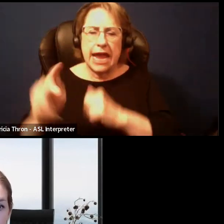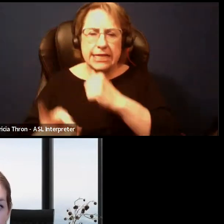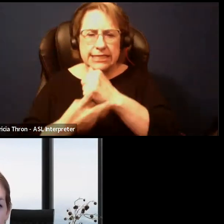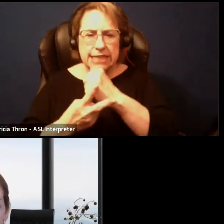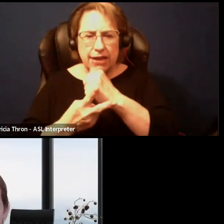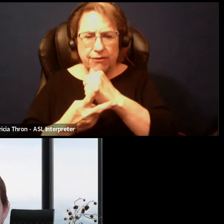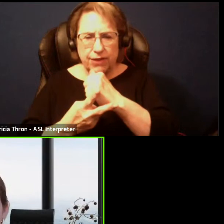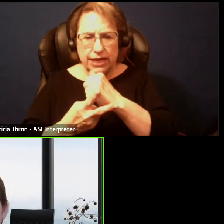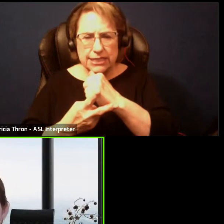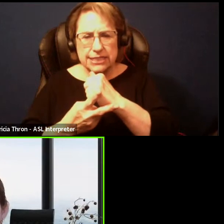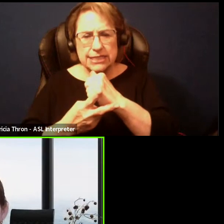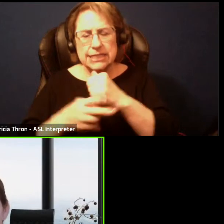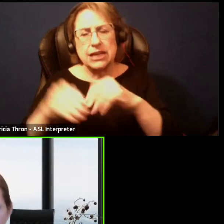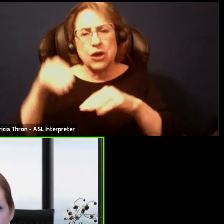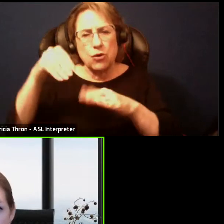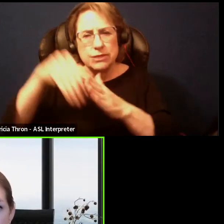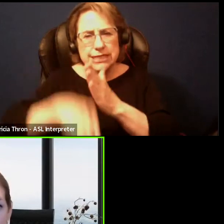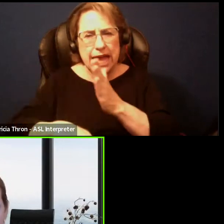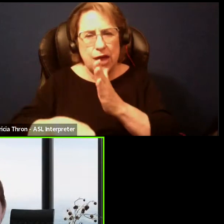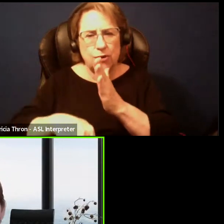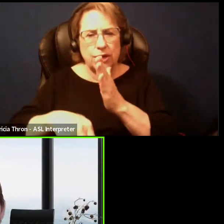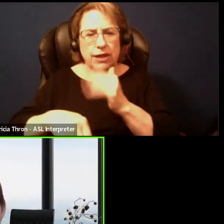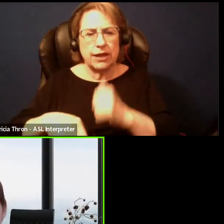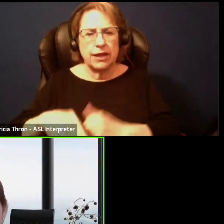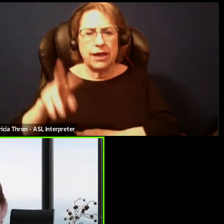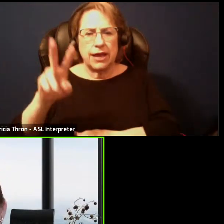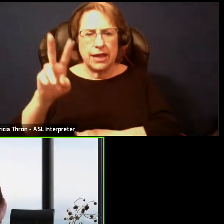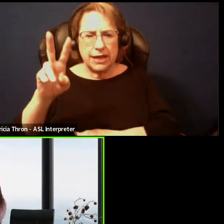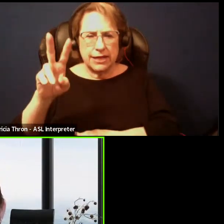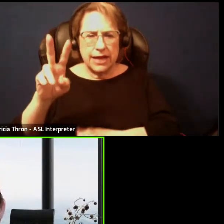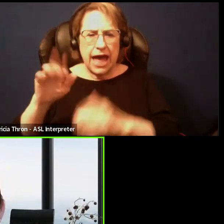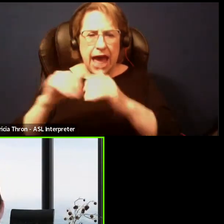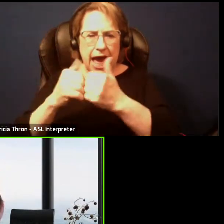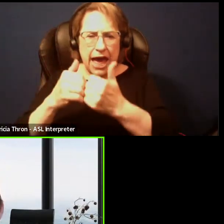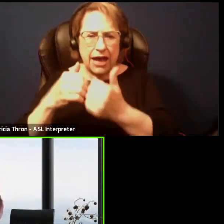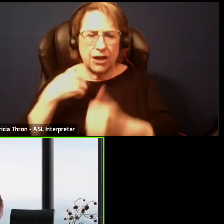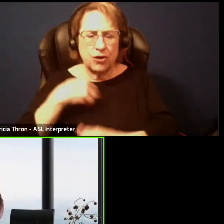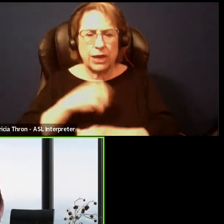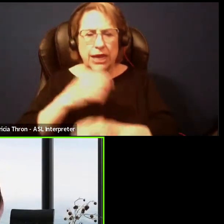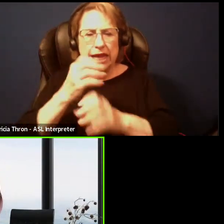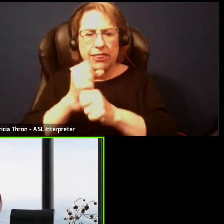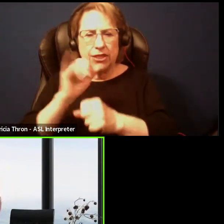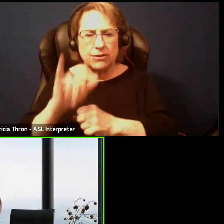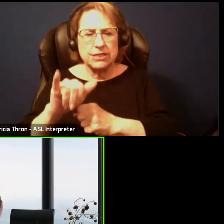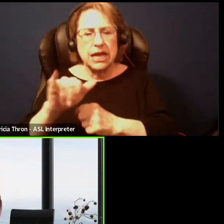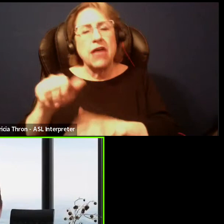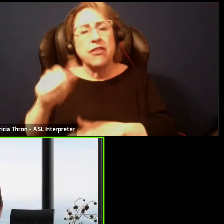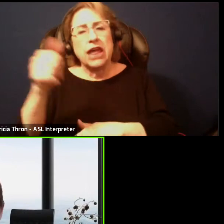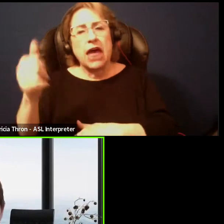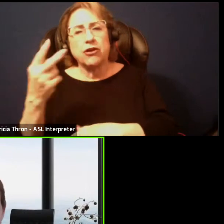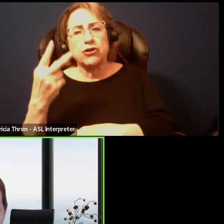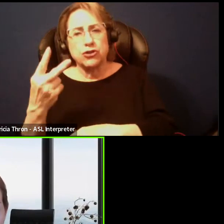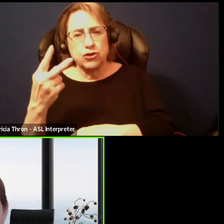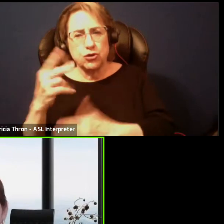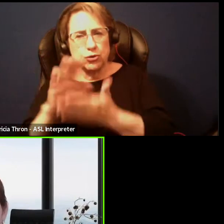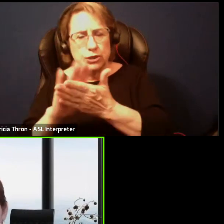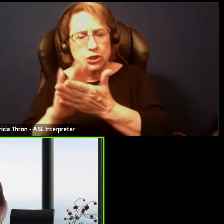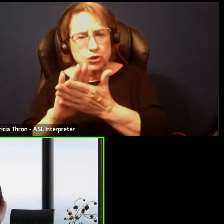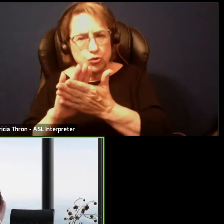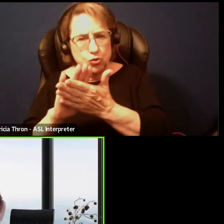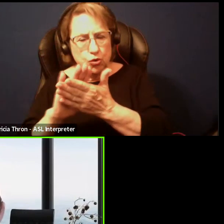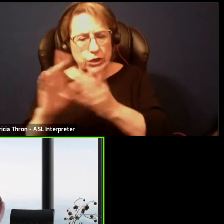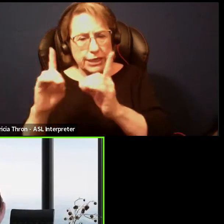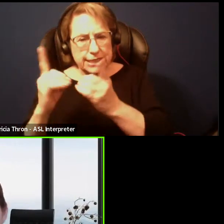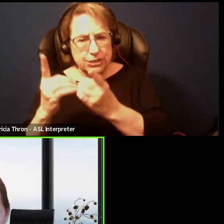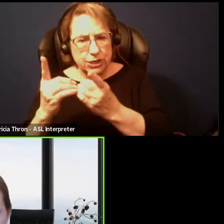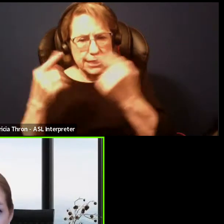4%? Yes, those are around the levels that the other 2 school districts that successfully completed tenders, those are the levels that